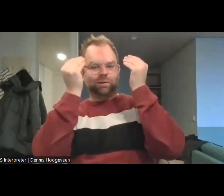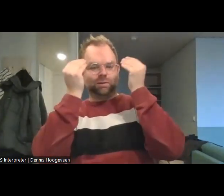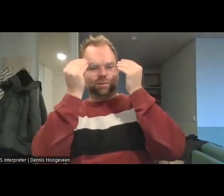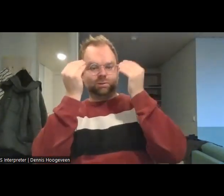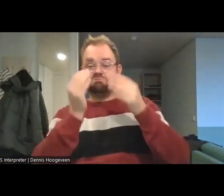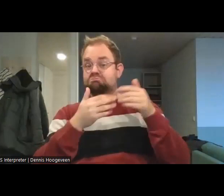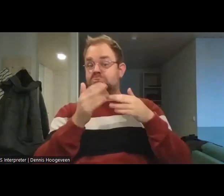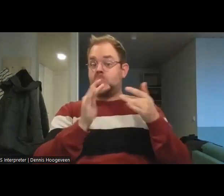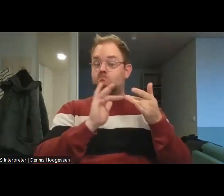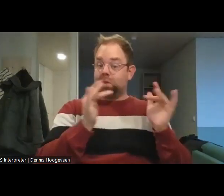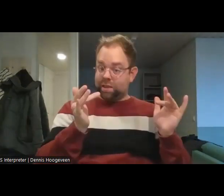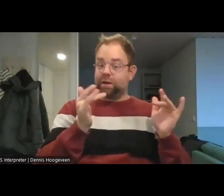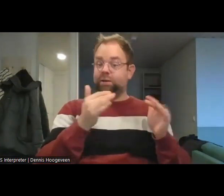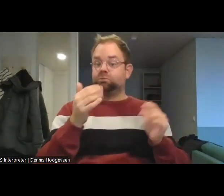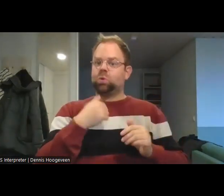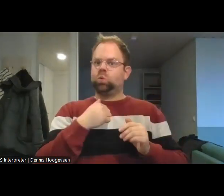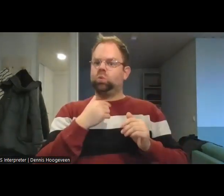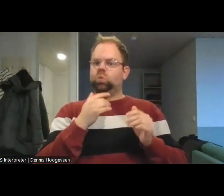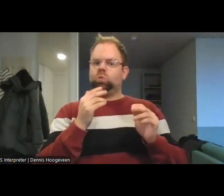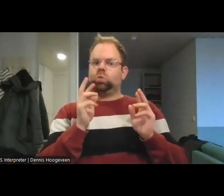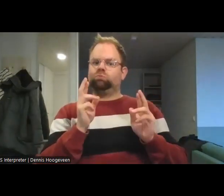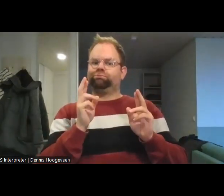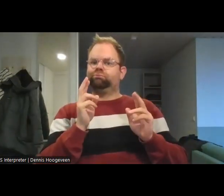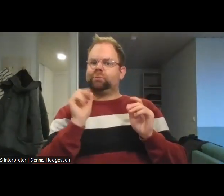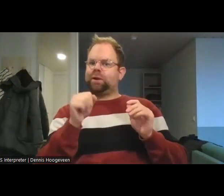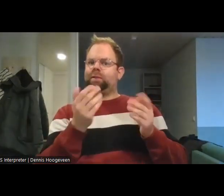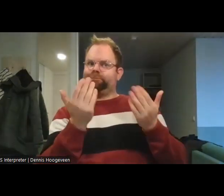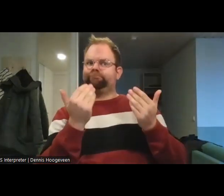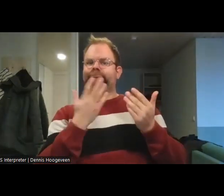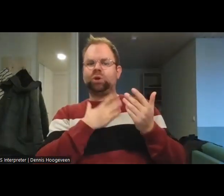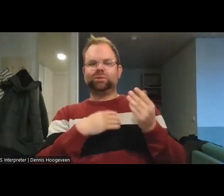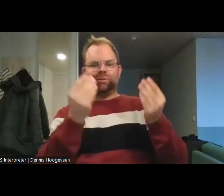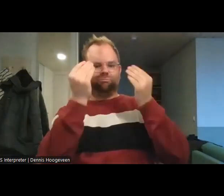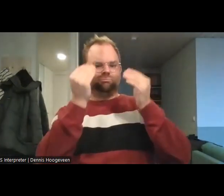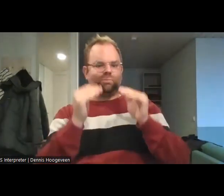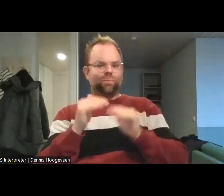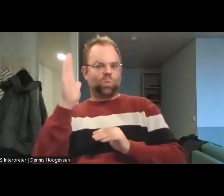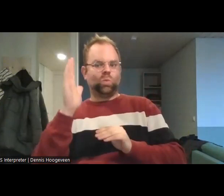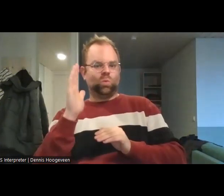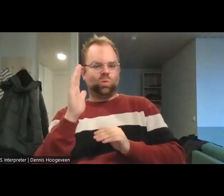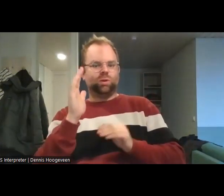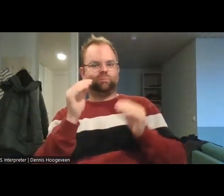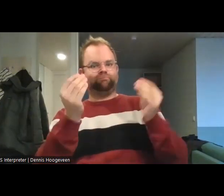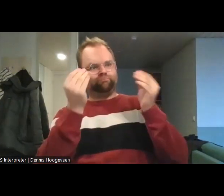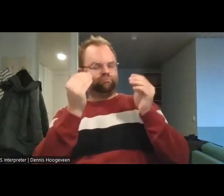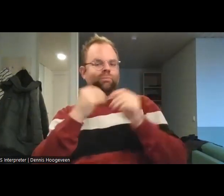capacity. And also, I would love to be added in the mailing list for any